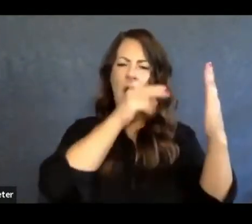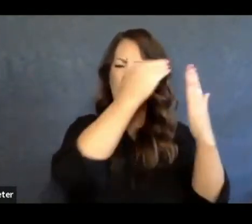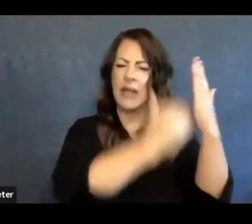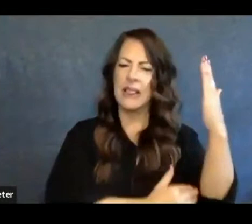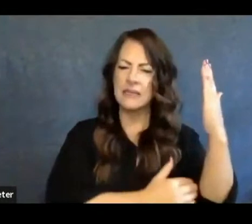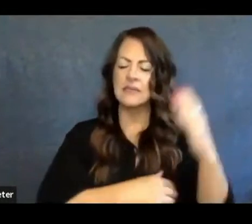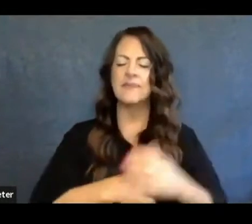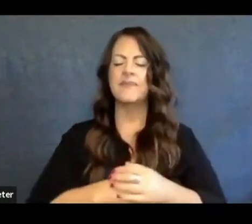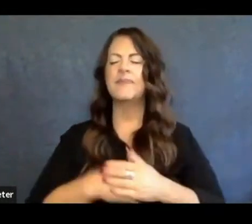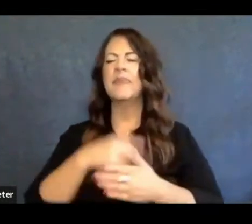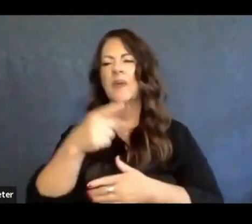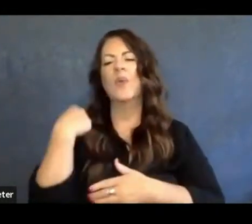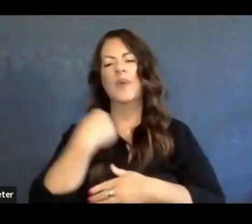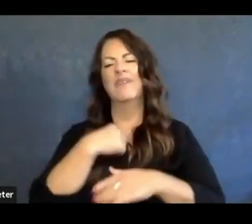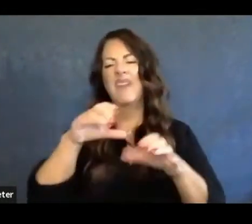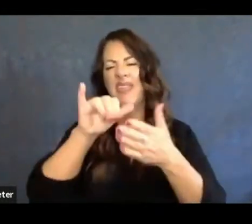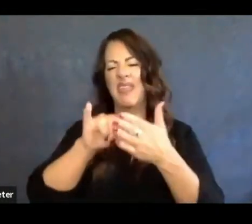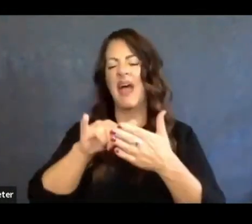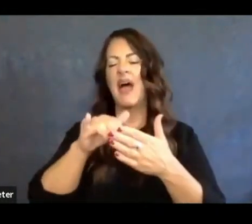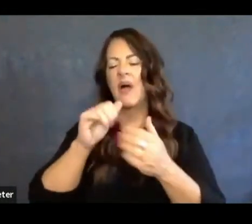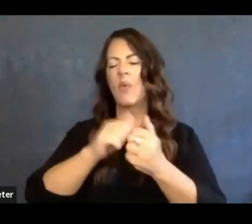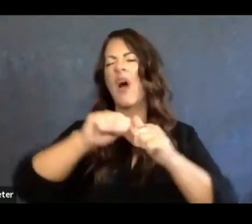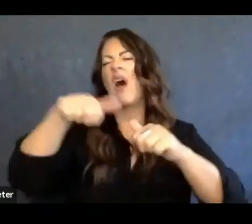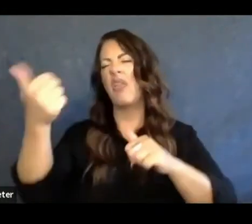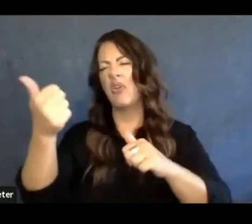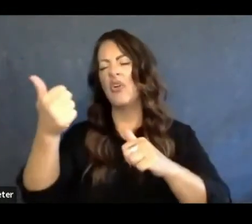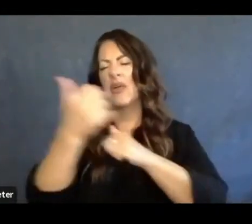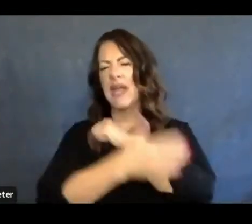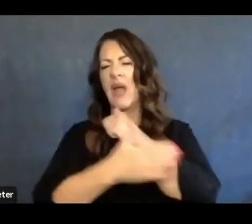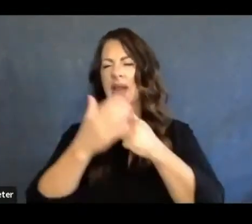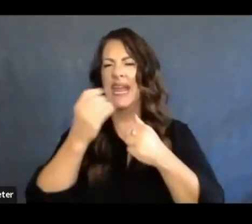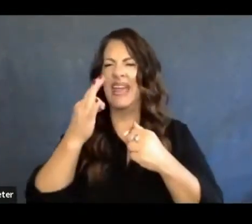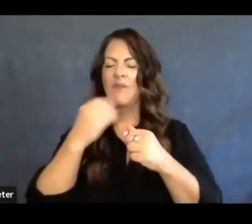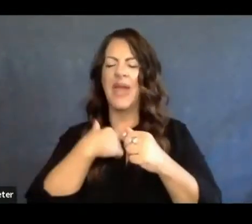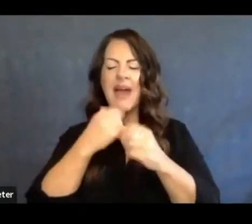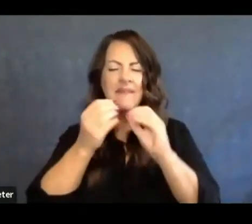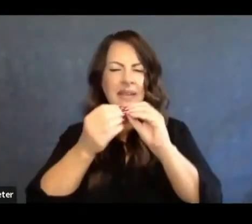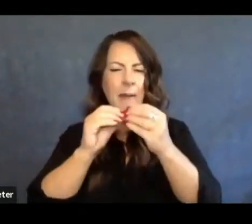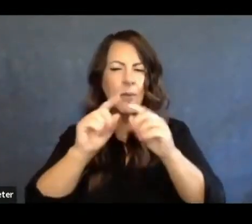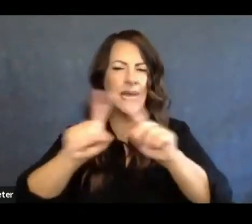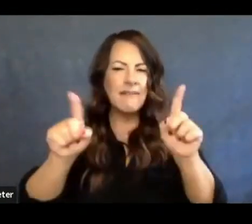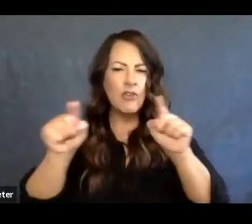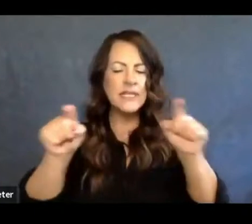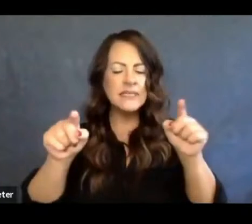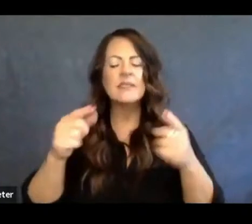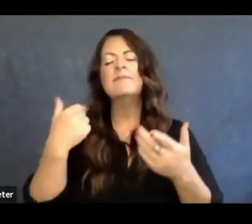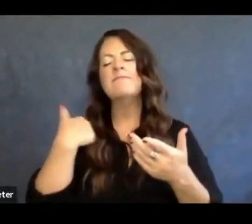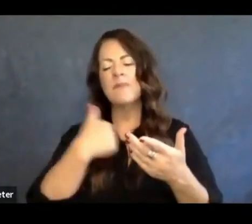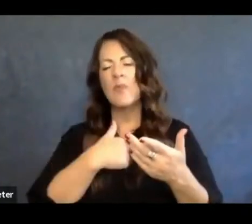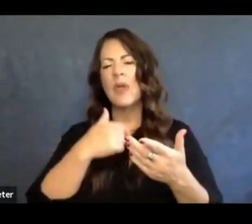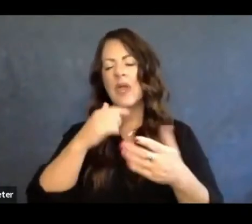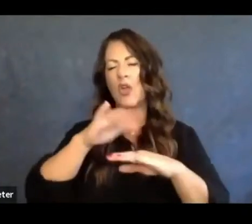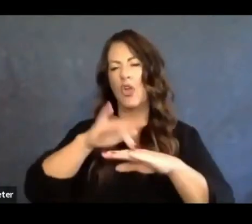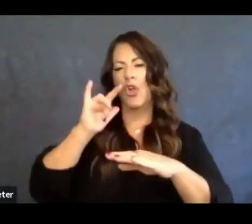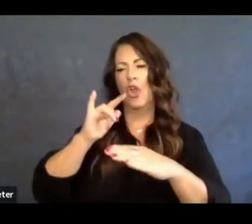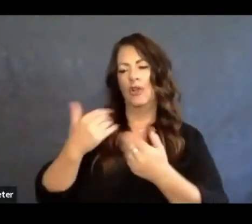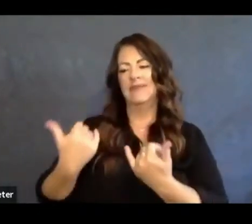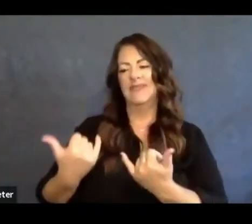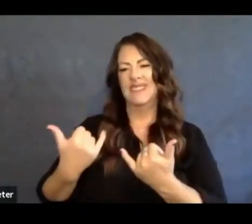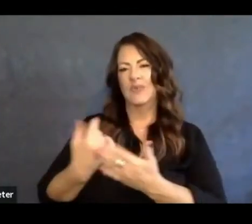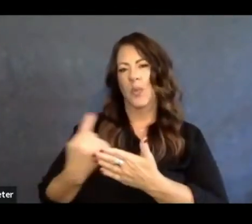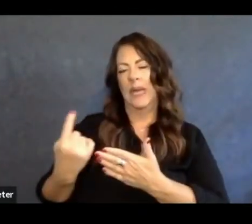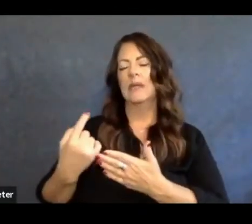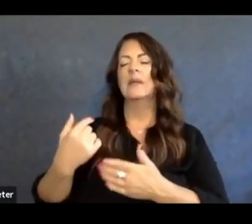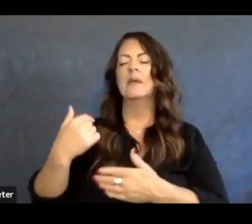we've done this with other counties, there is a process to meet and have a conversation. So earlier in the week, I